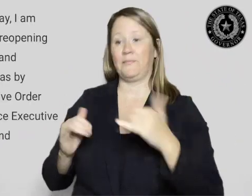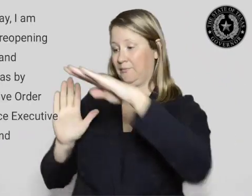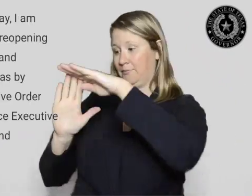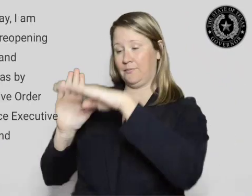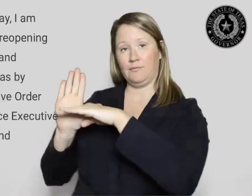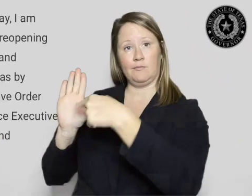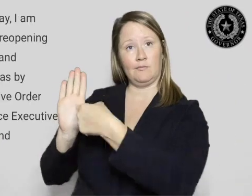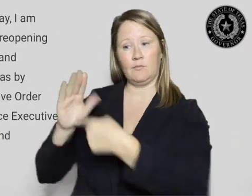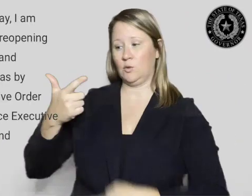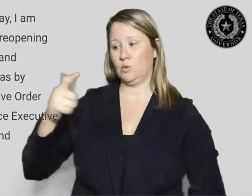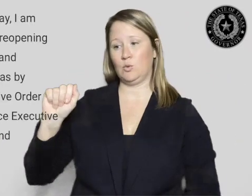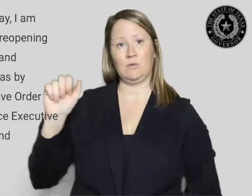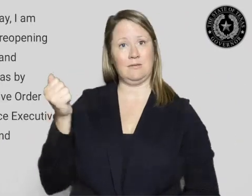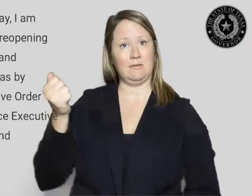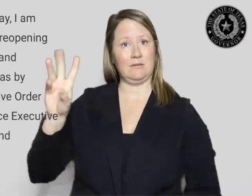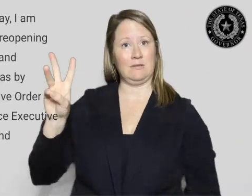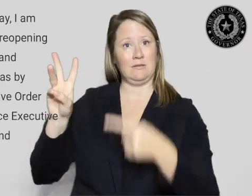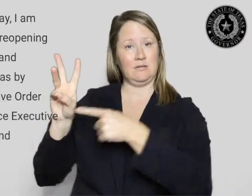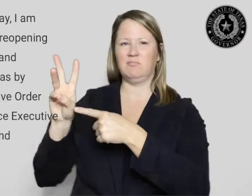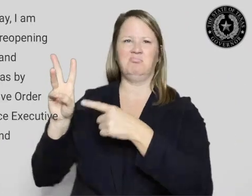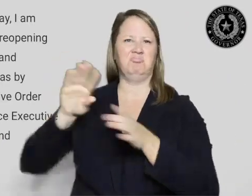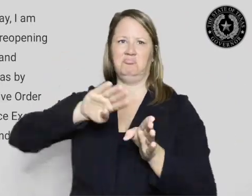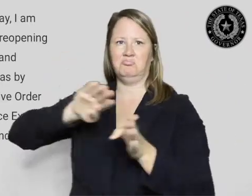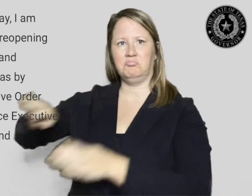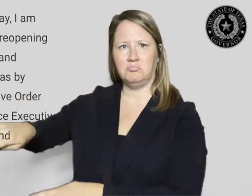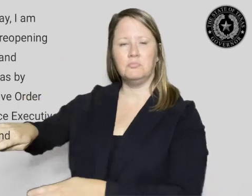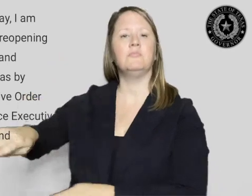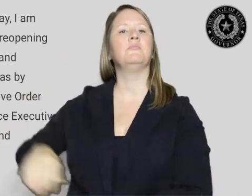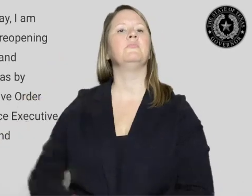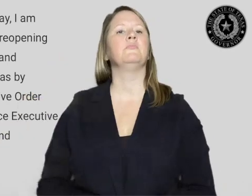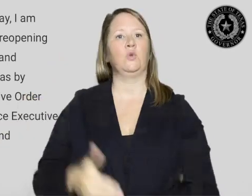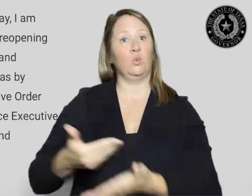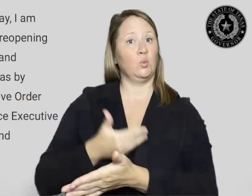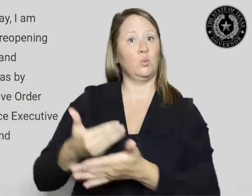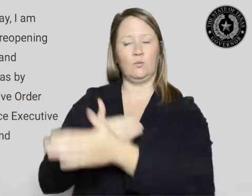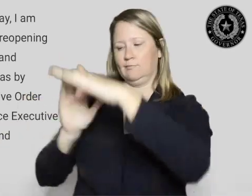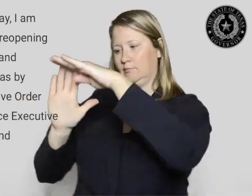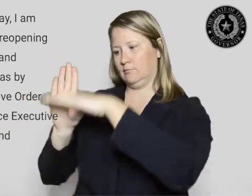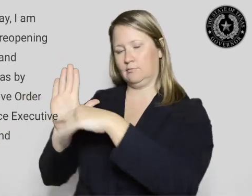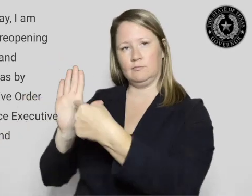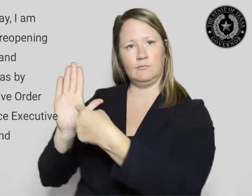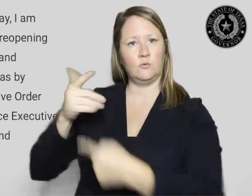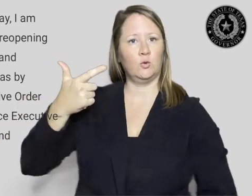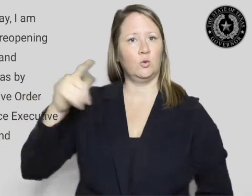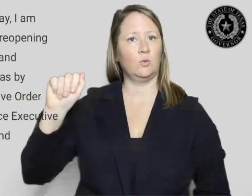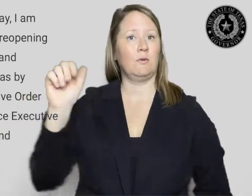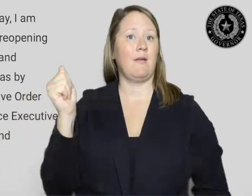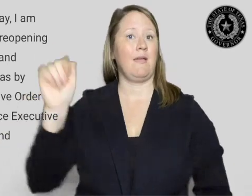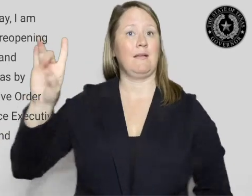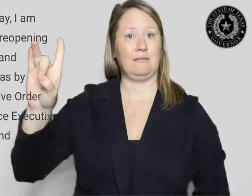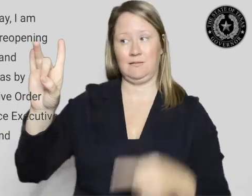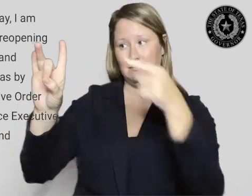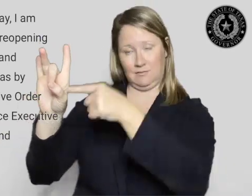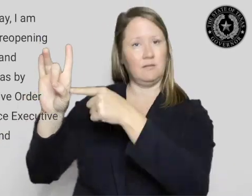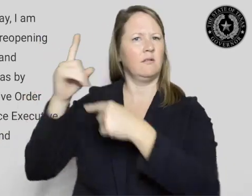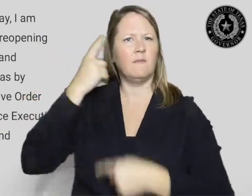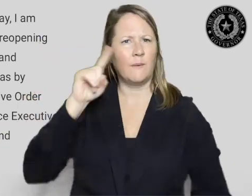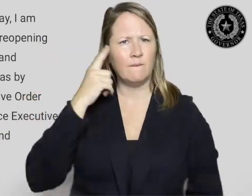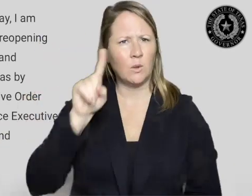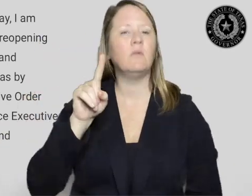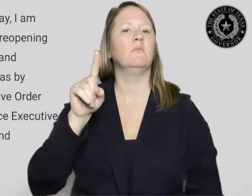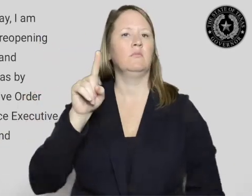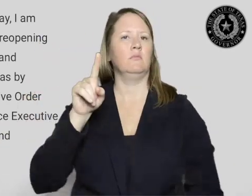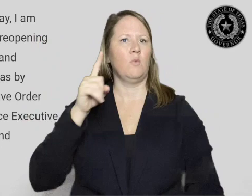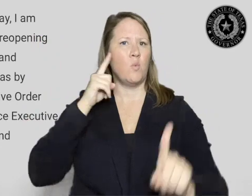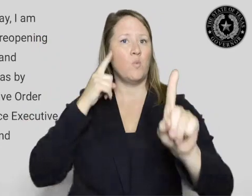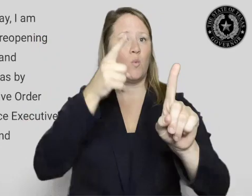whereas today I am expanding the reopening of businesses and services in Texas by issuing Executive Order